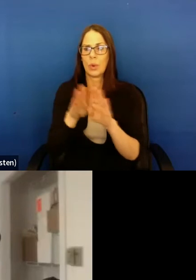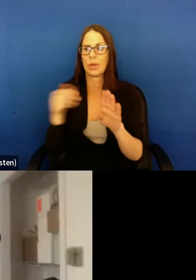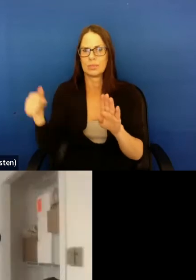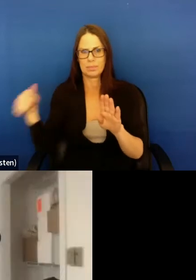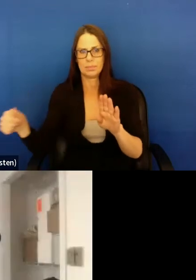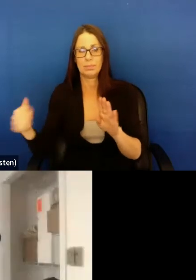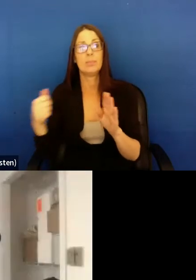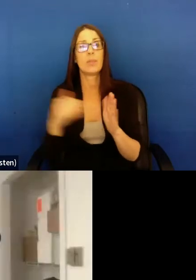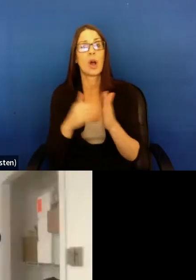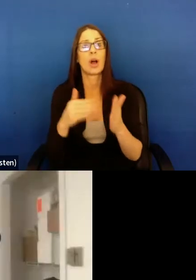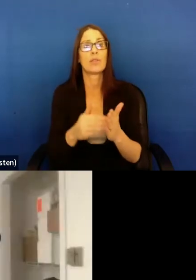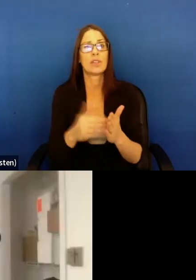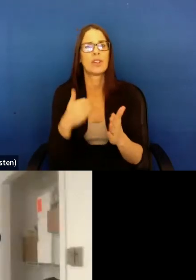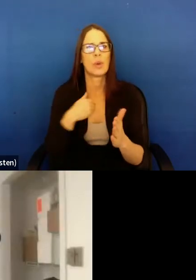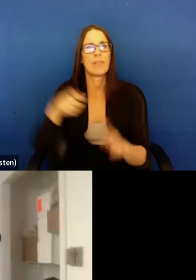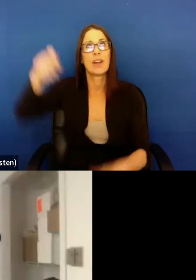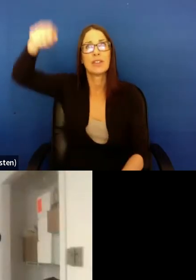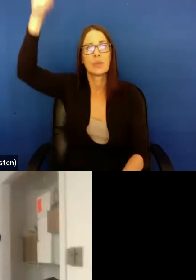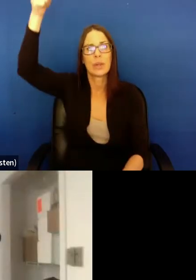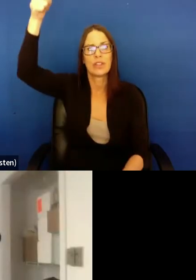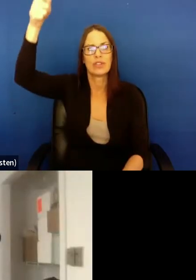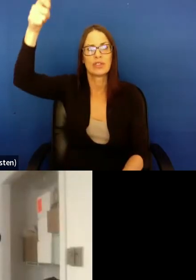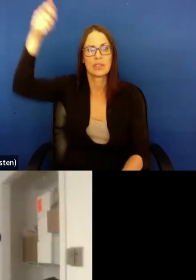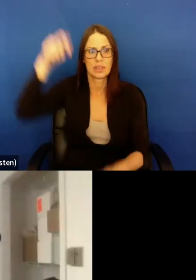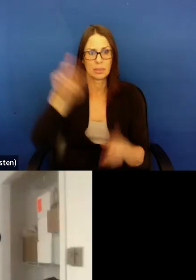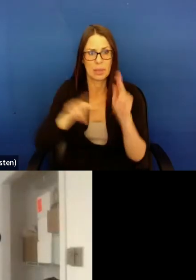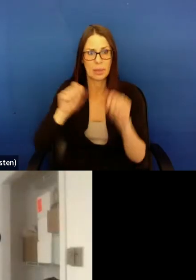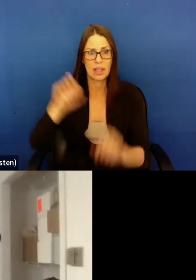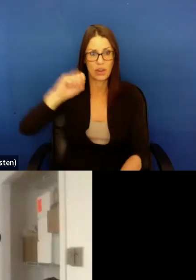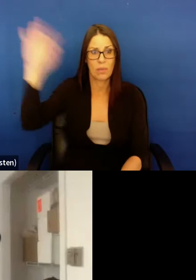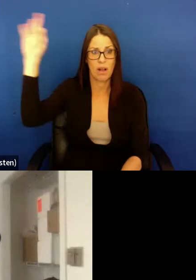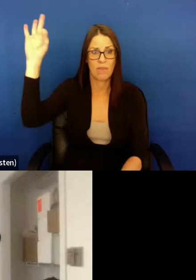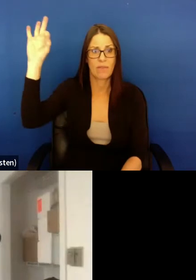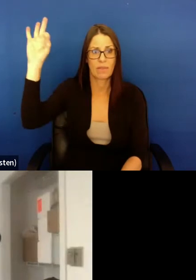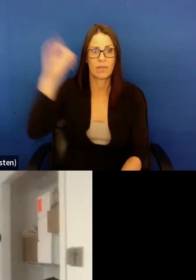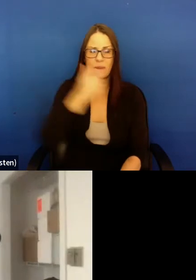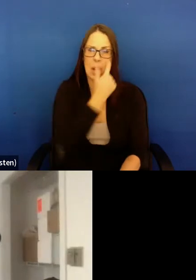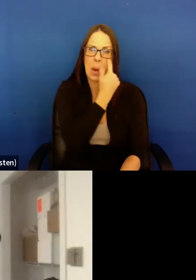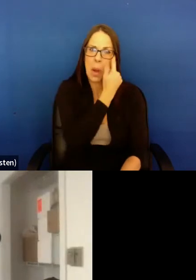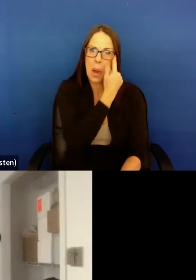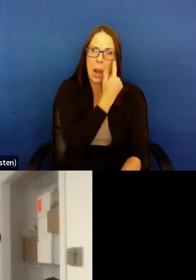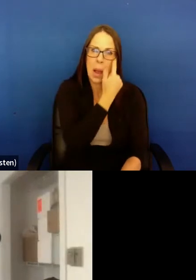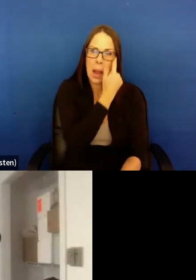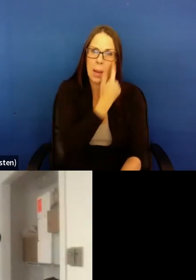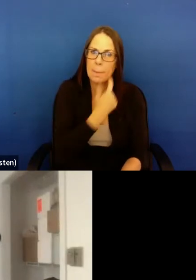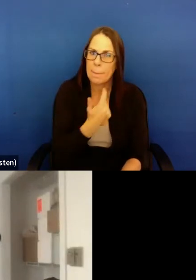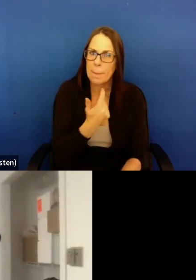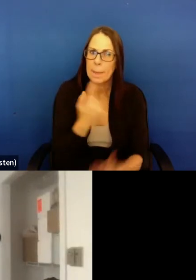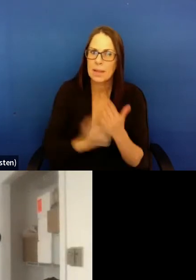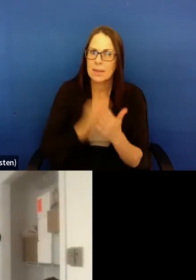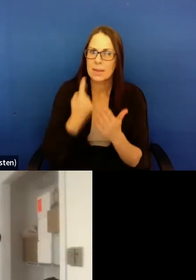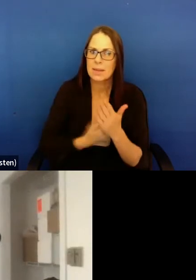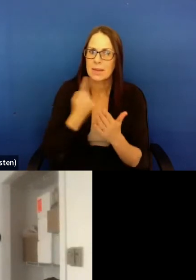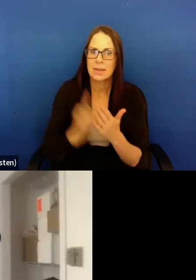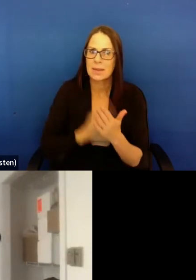off by people that are using it, Hmm. like security or in a lot of cases. And so sometimes all it takes